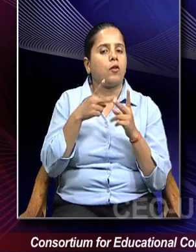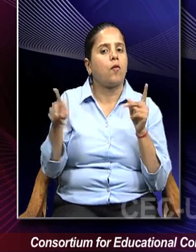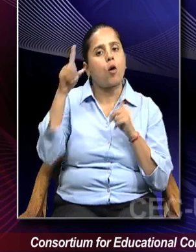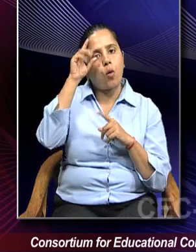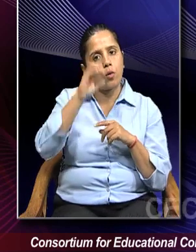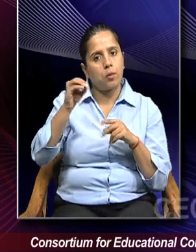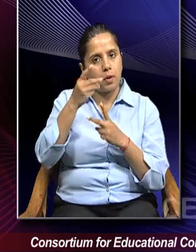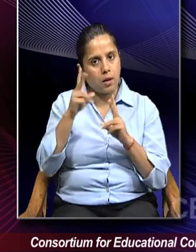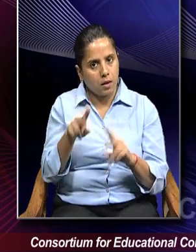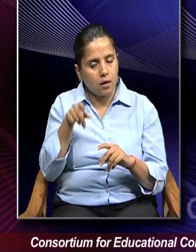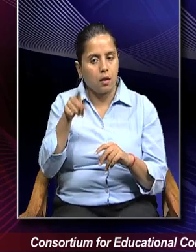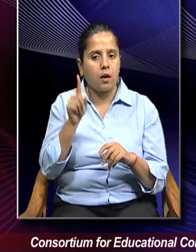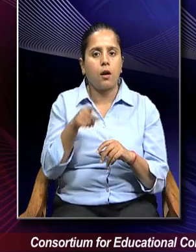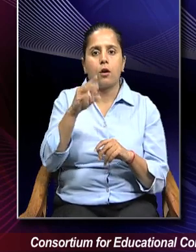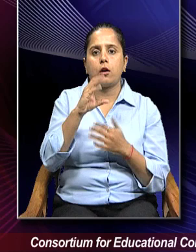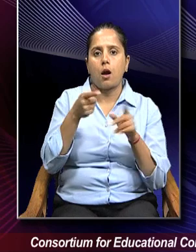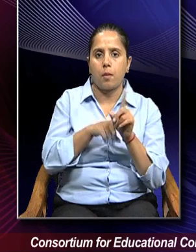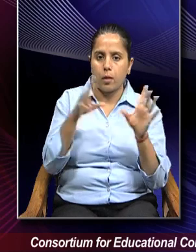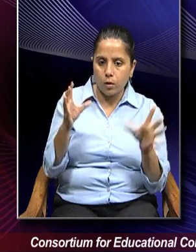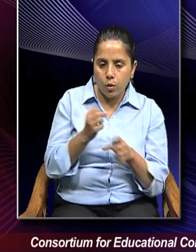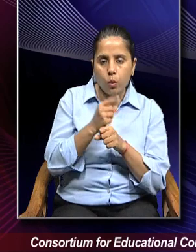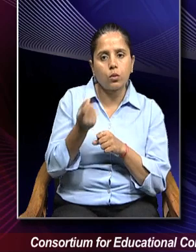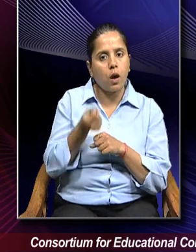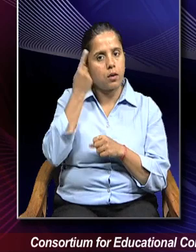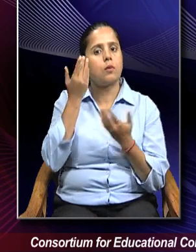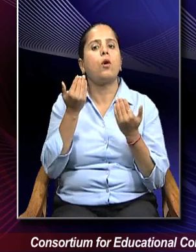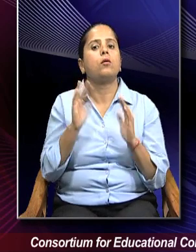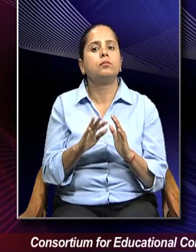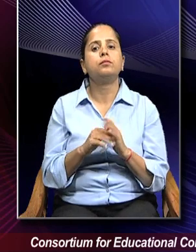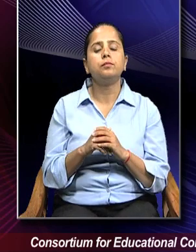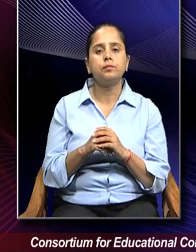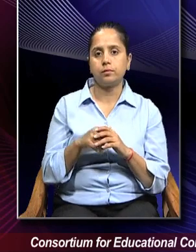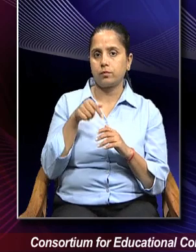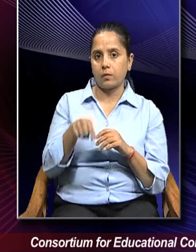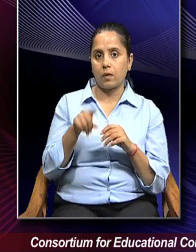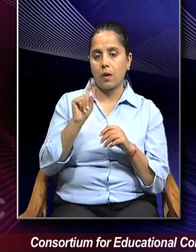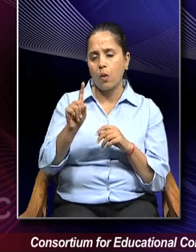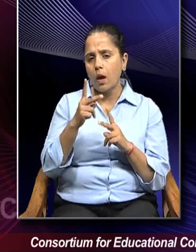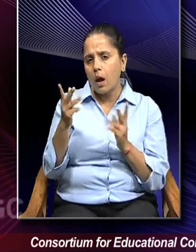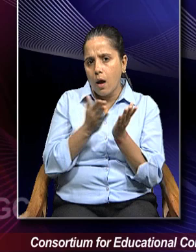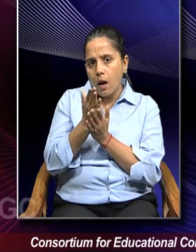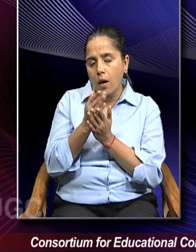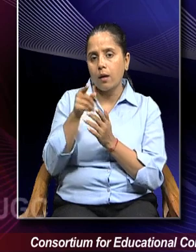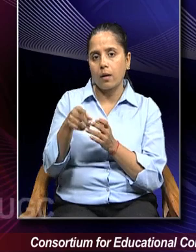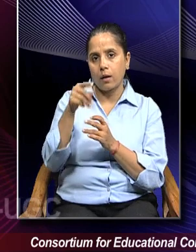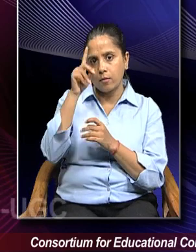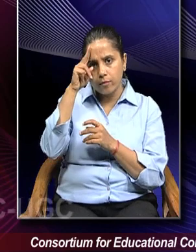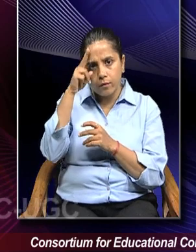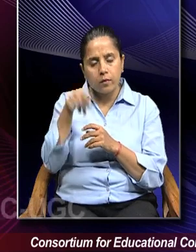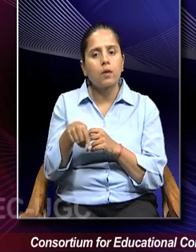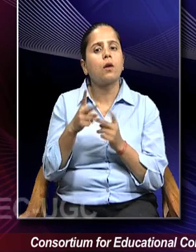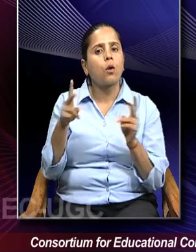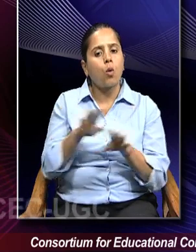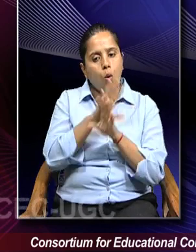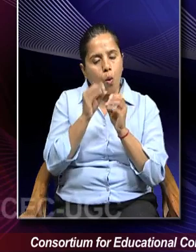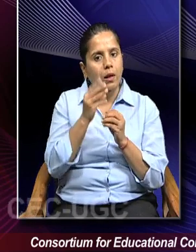opinions and you have commentaries to conclude, to understand. So, in an eclectic approach to ethical dilemmas, all three